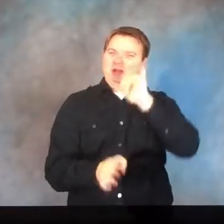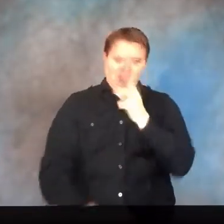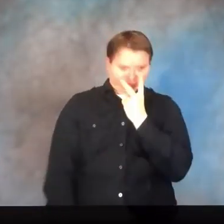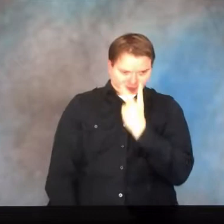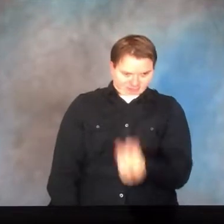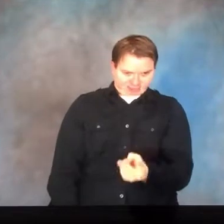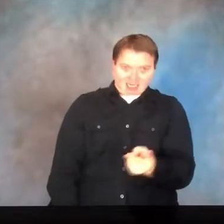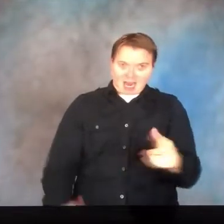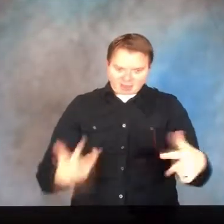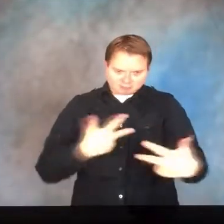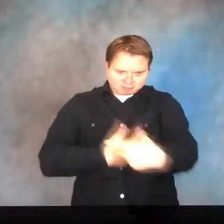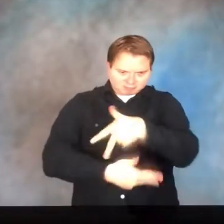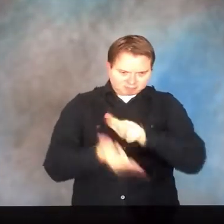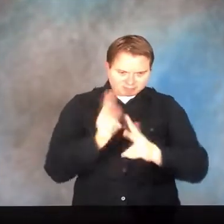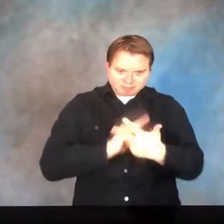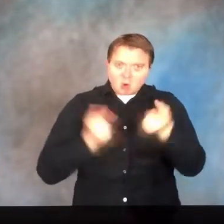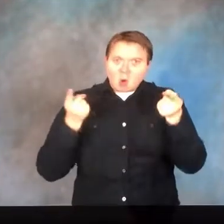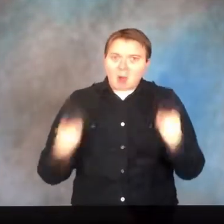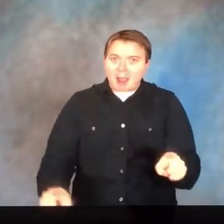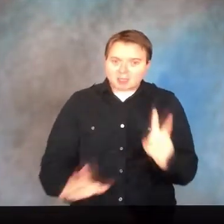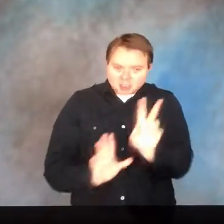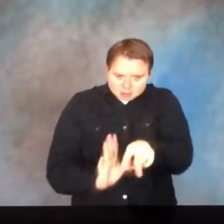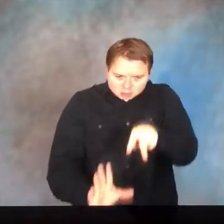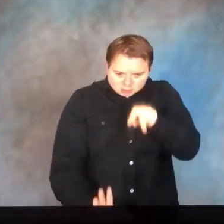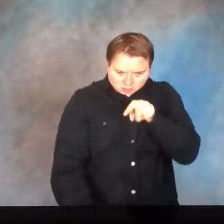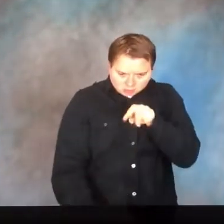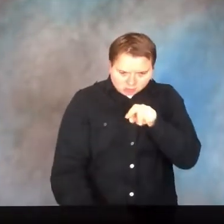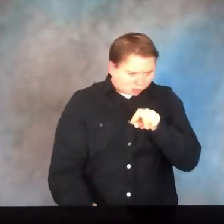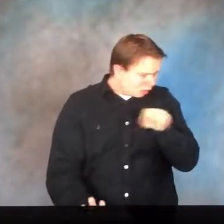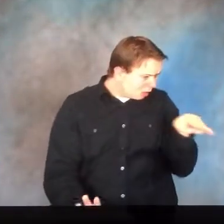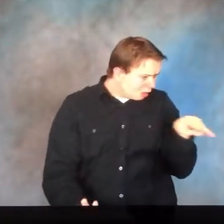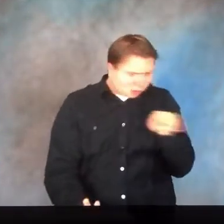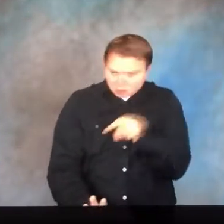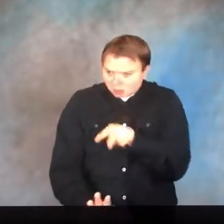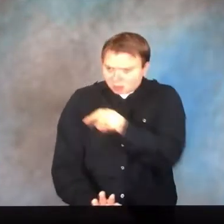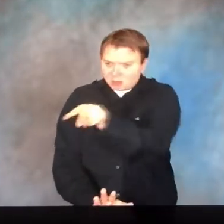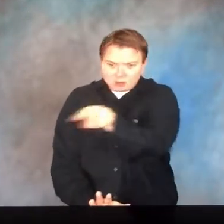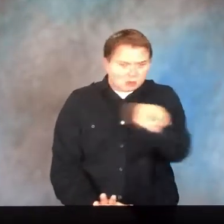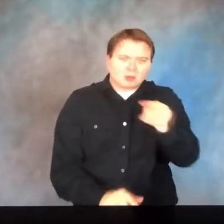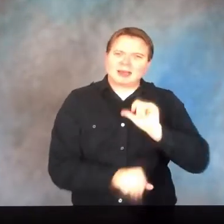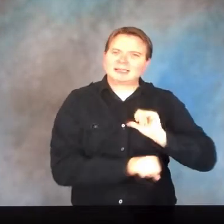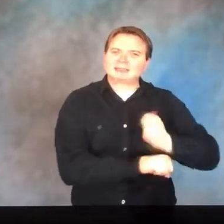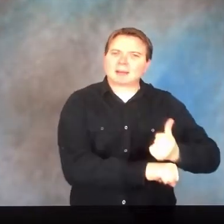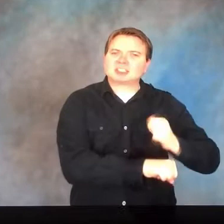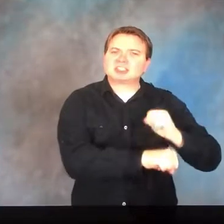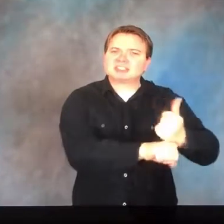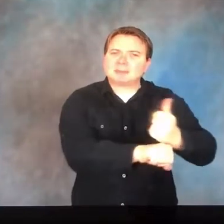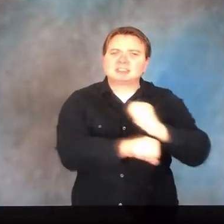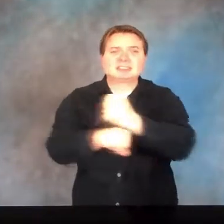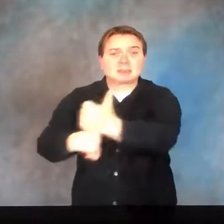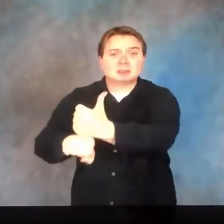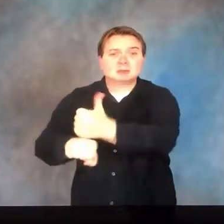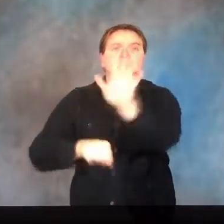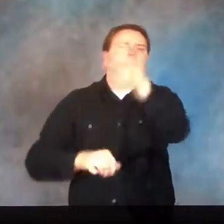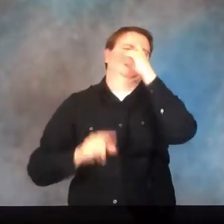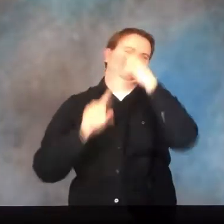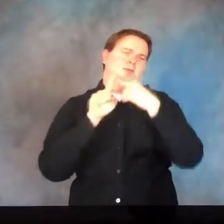actually outside, seeing exactly what's happening on the street below. This way you can set up the